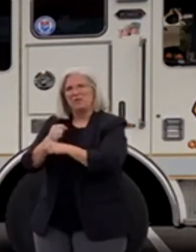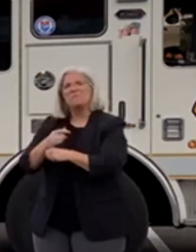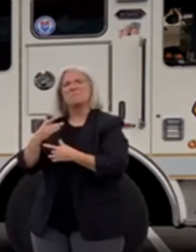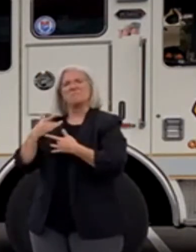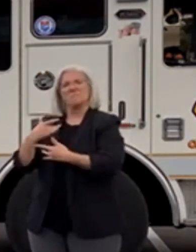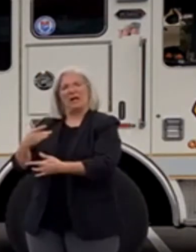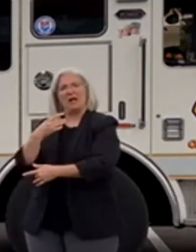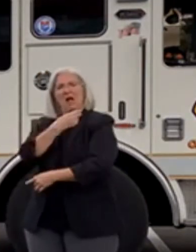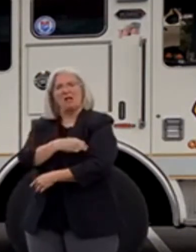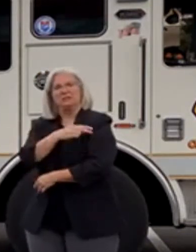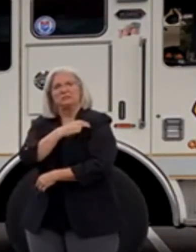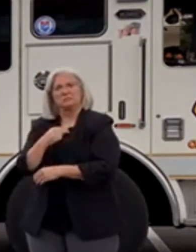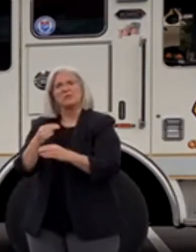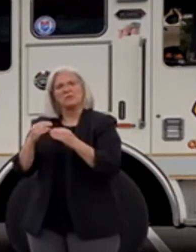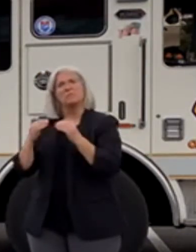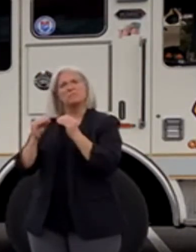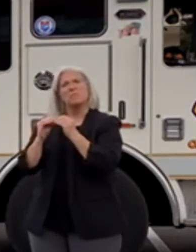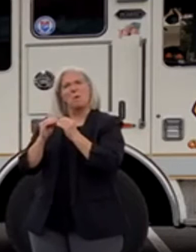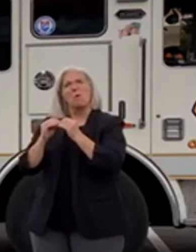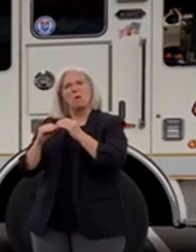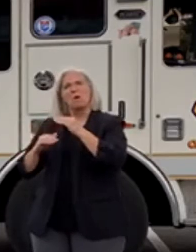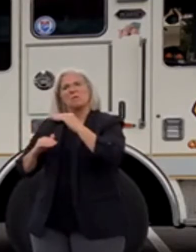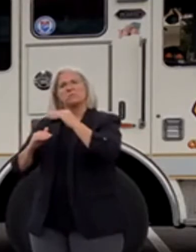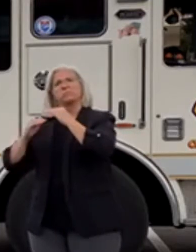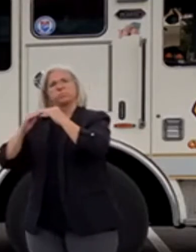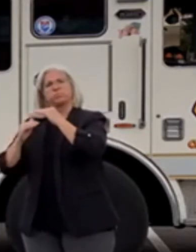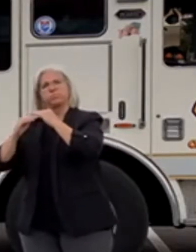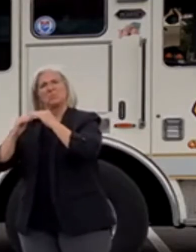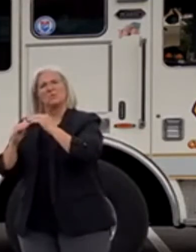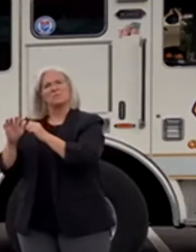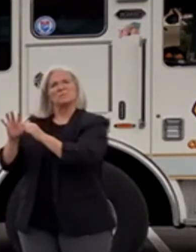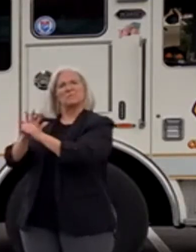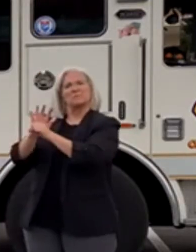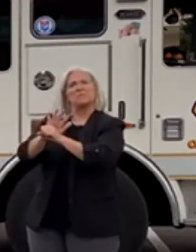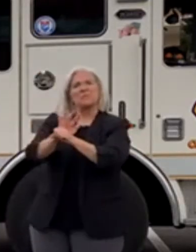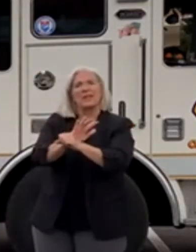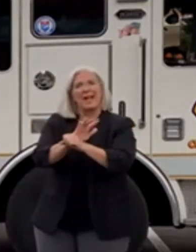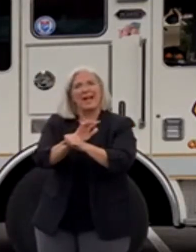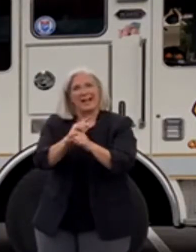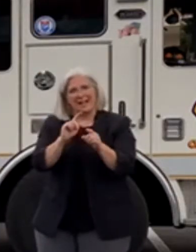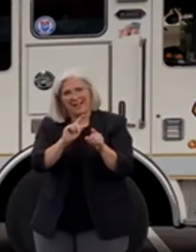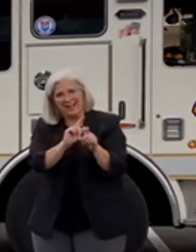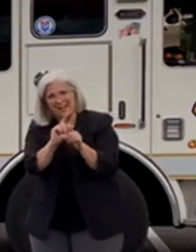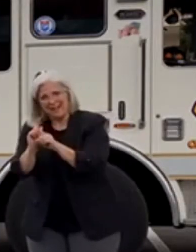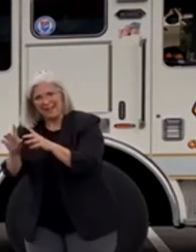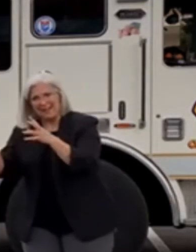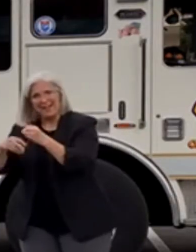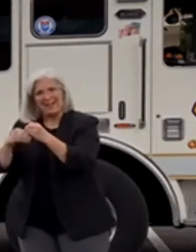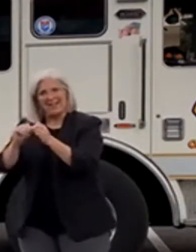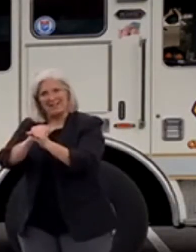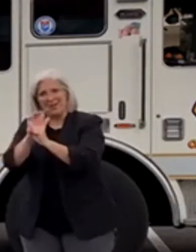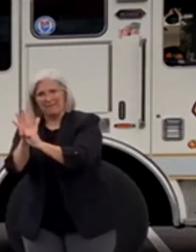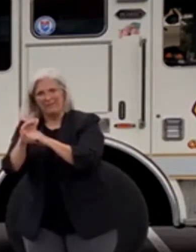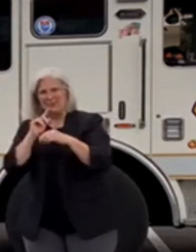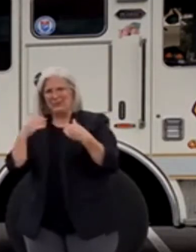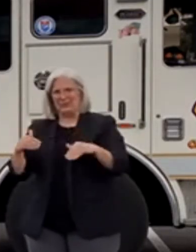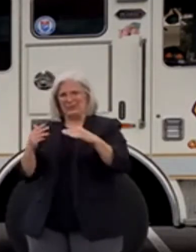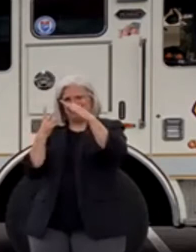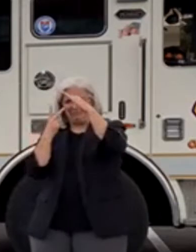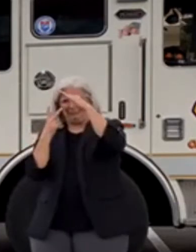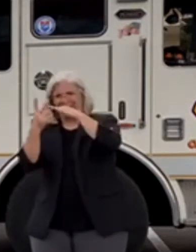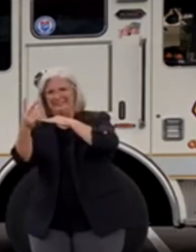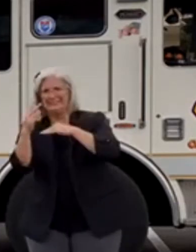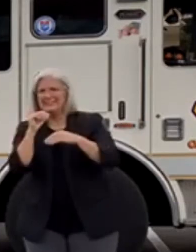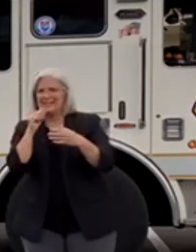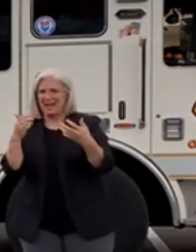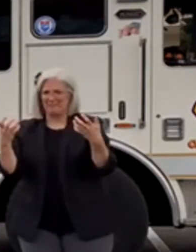full, and a lot of the models and projections don't account for that. And so we're even more